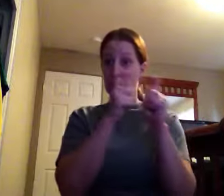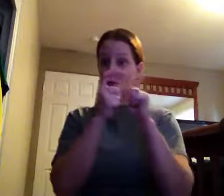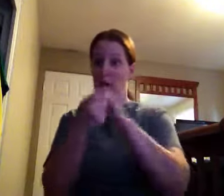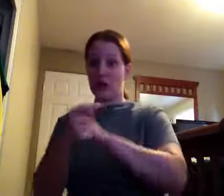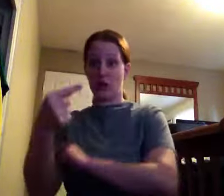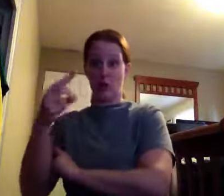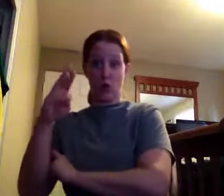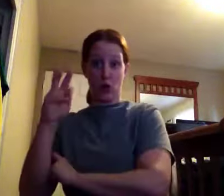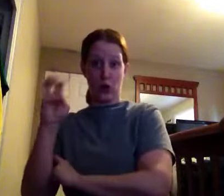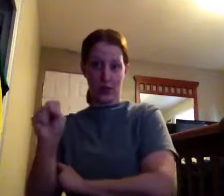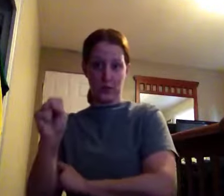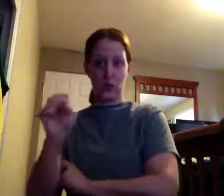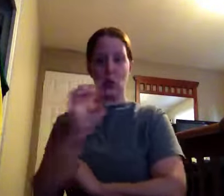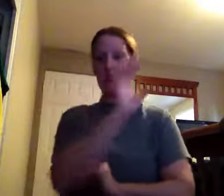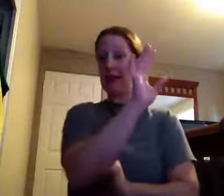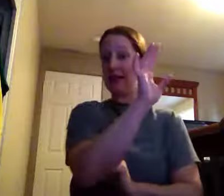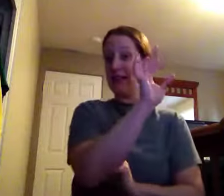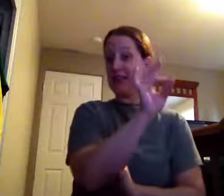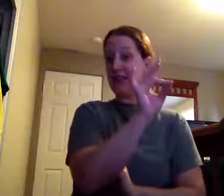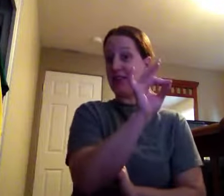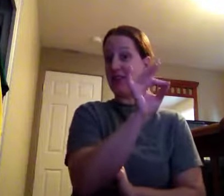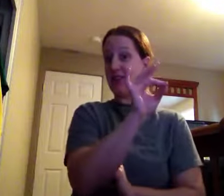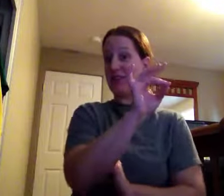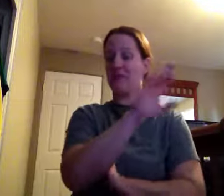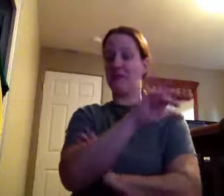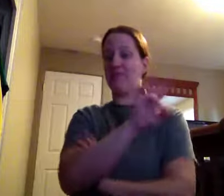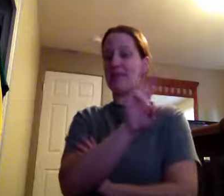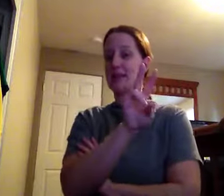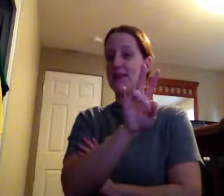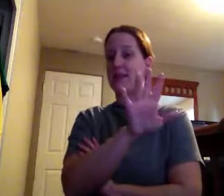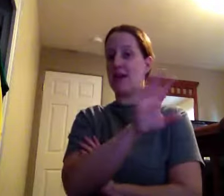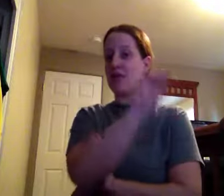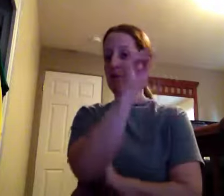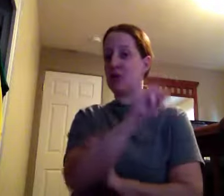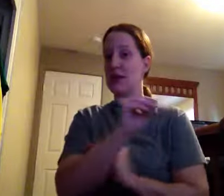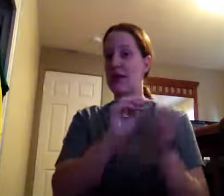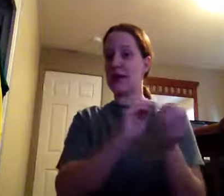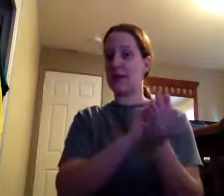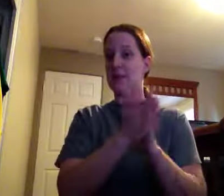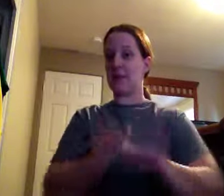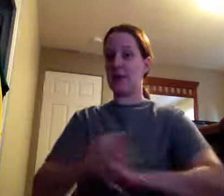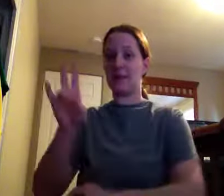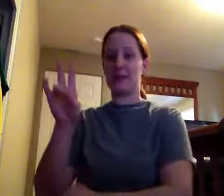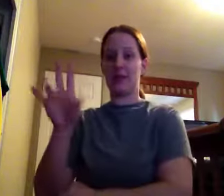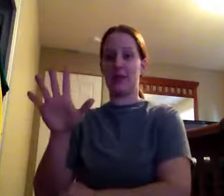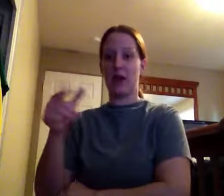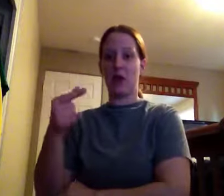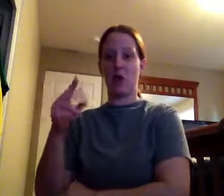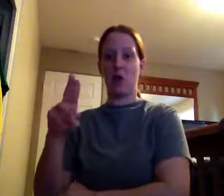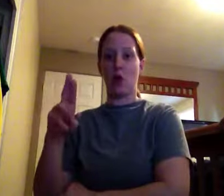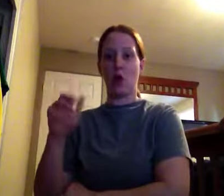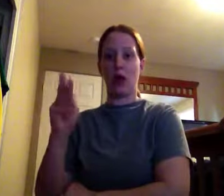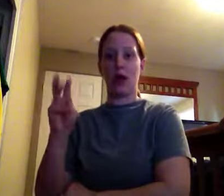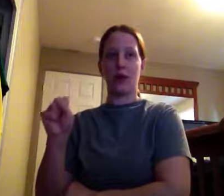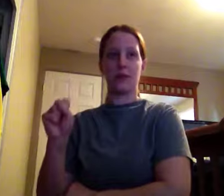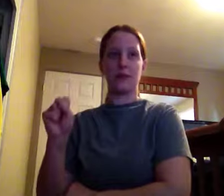I'm going to use my train tracks and put the word grams down here, put the word mole up top. On my mole map I have 1 mole in the mole hole, and on my